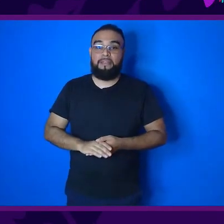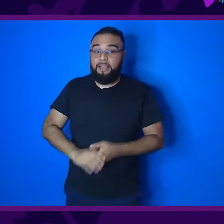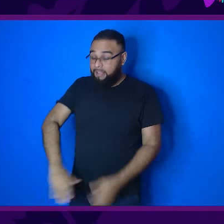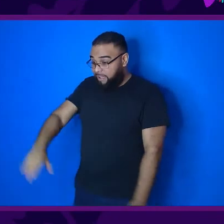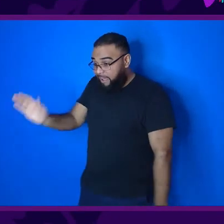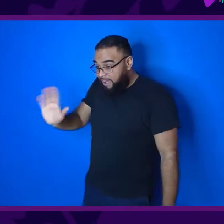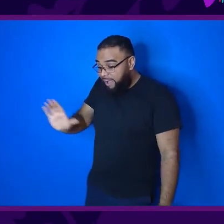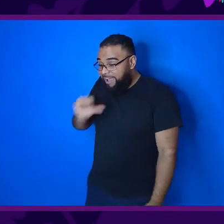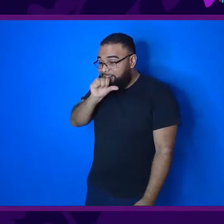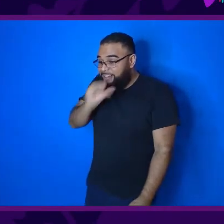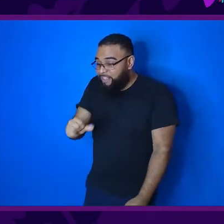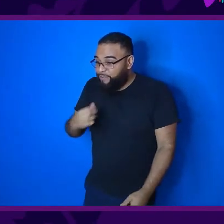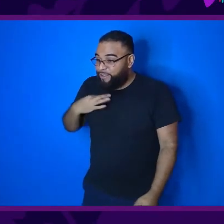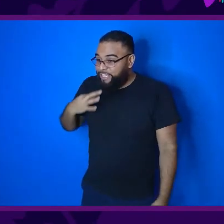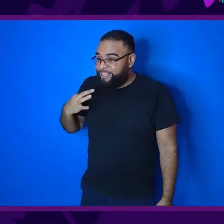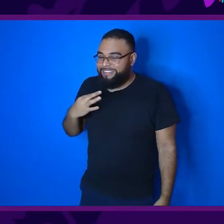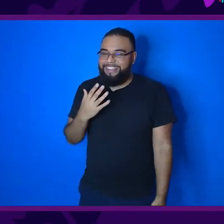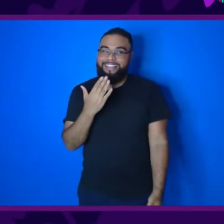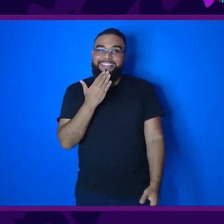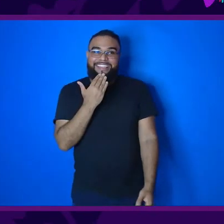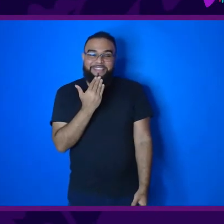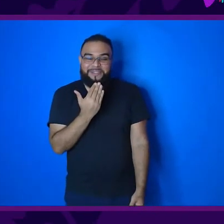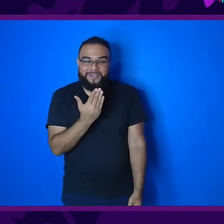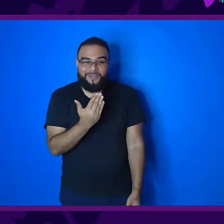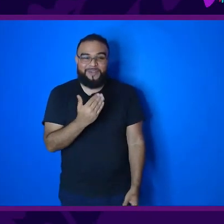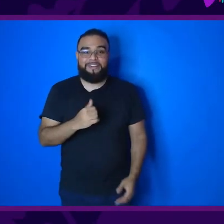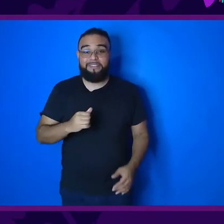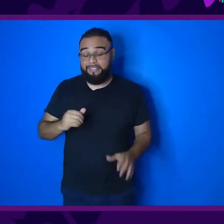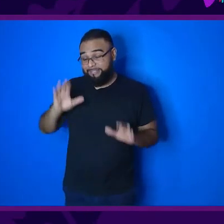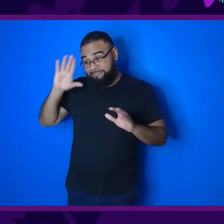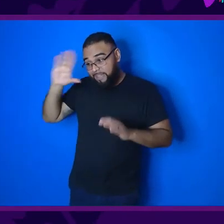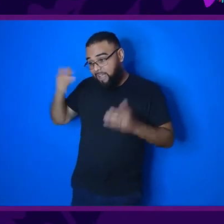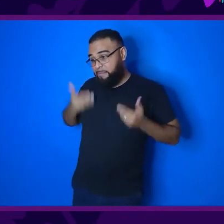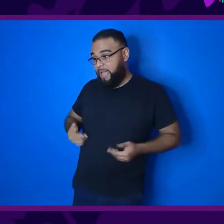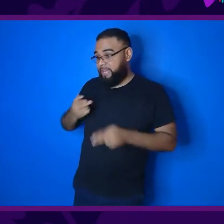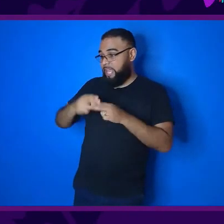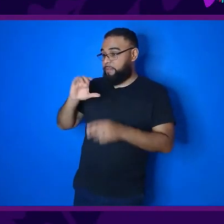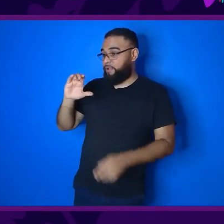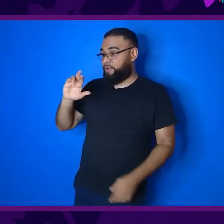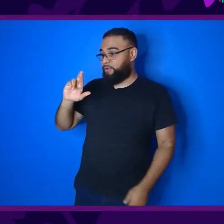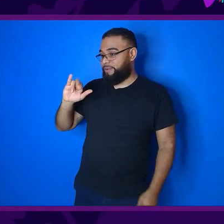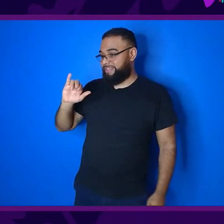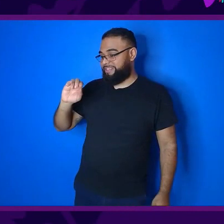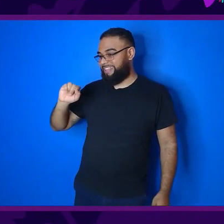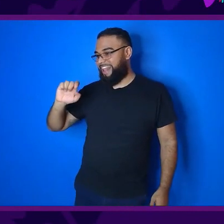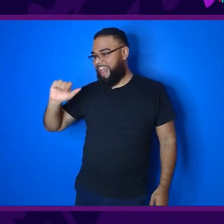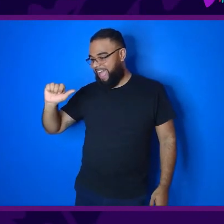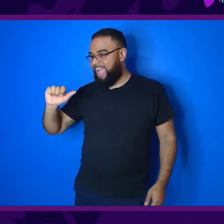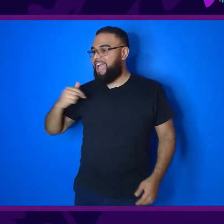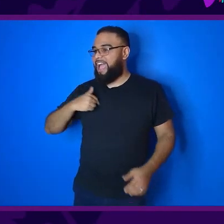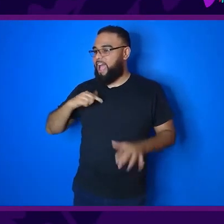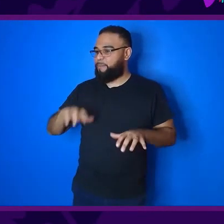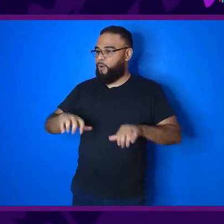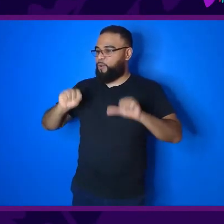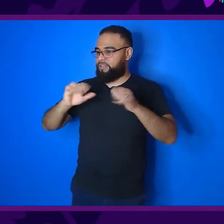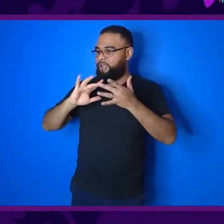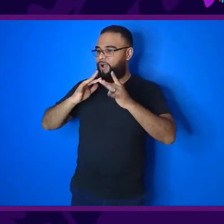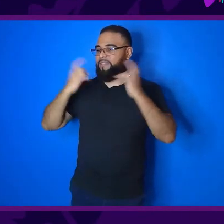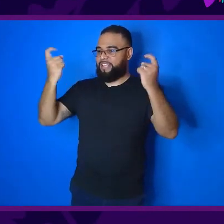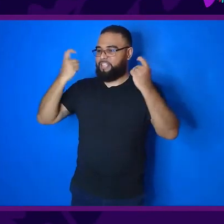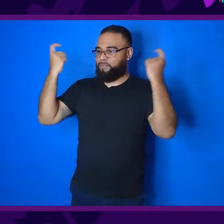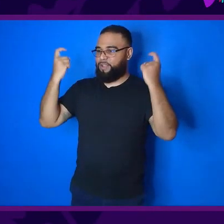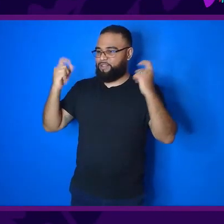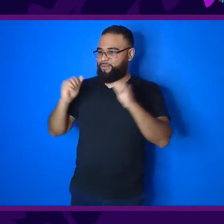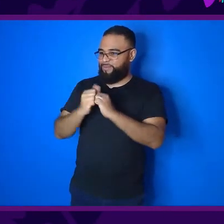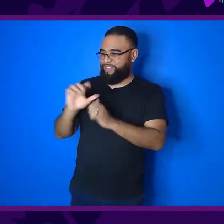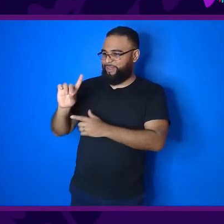you. Oh, look at that. Hi, my name's Christella, and I'm hosting the online birthday celebration with Dolores. And I really